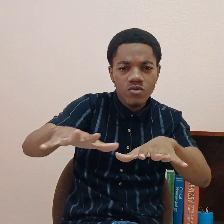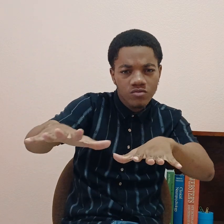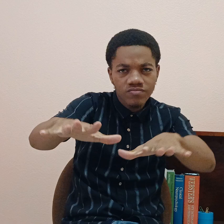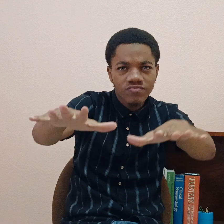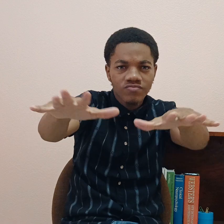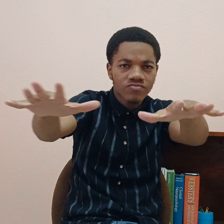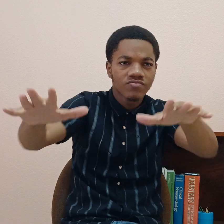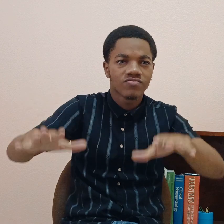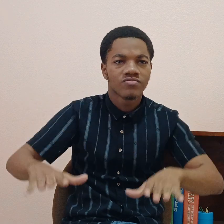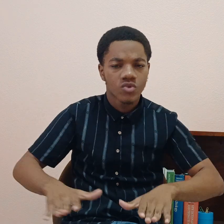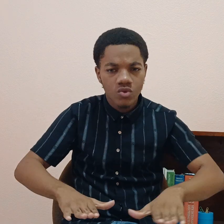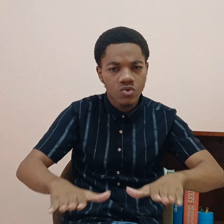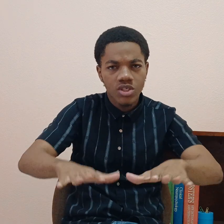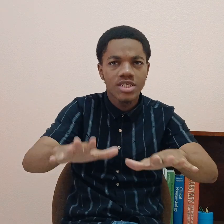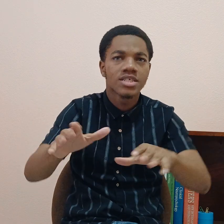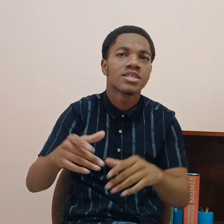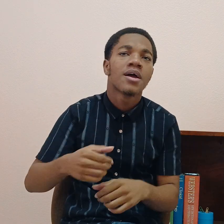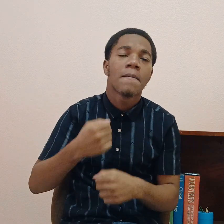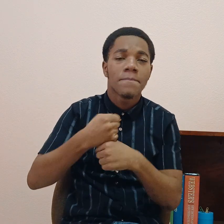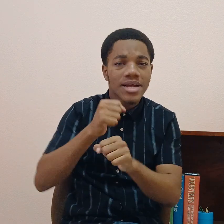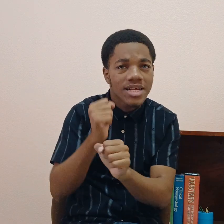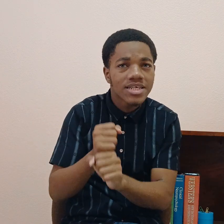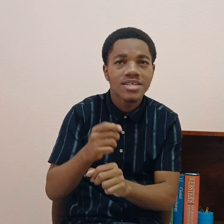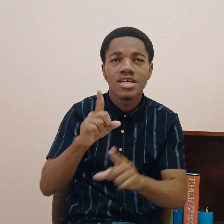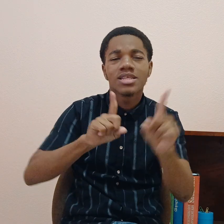You created the stars in the sky.